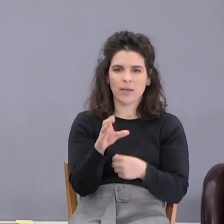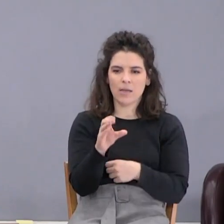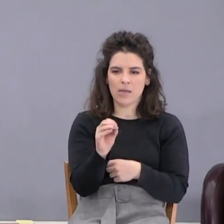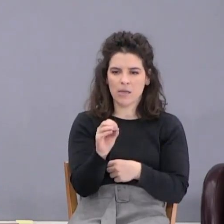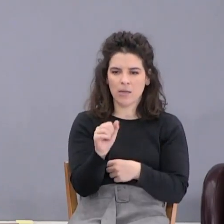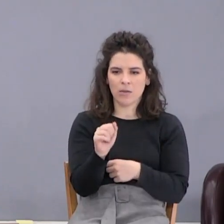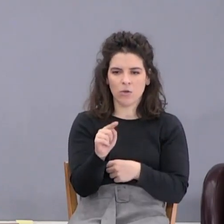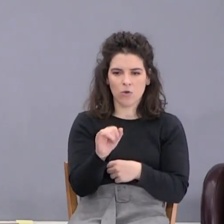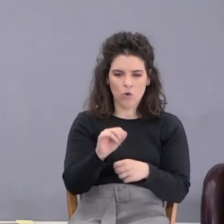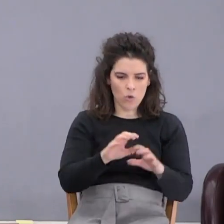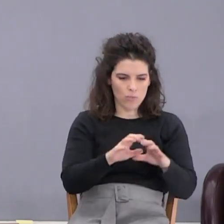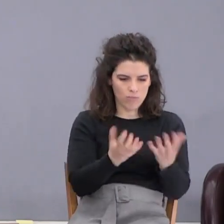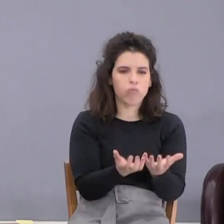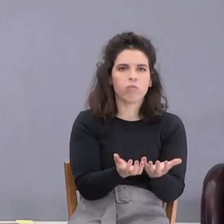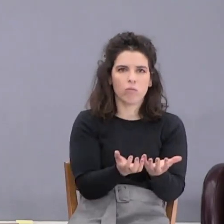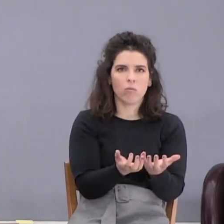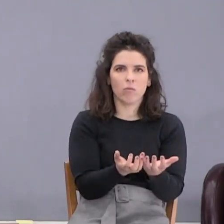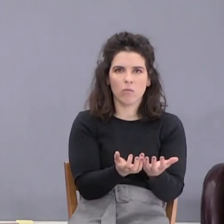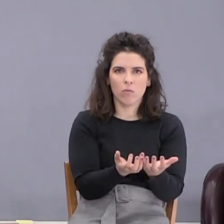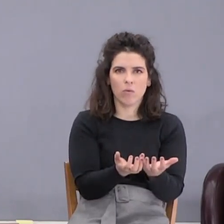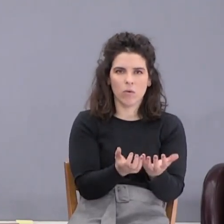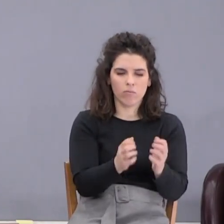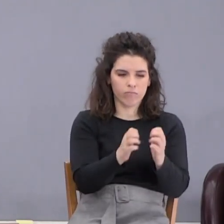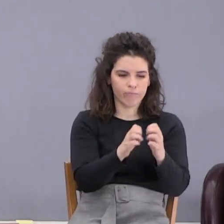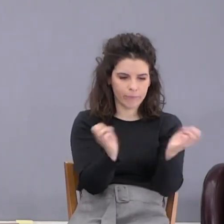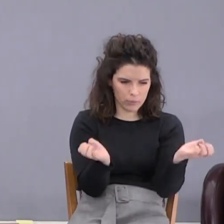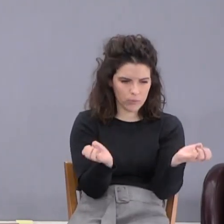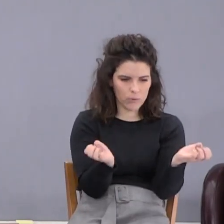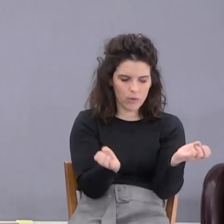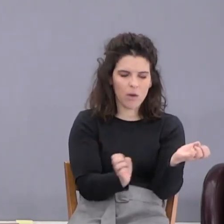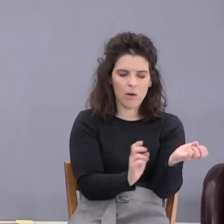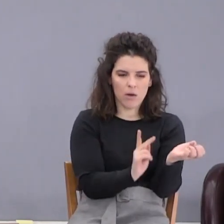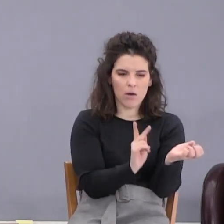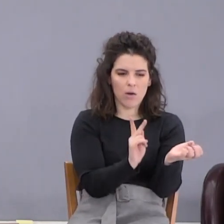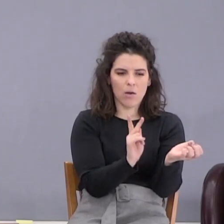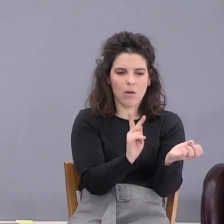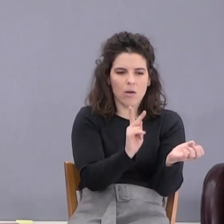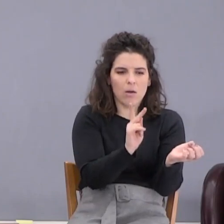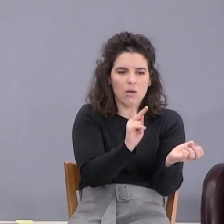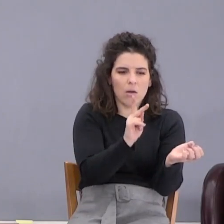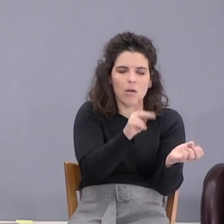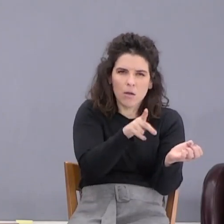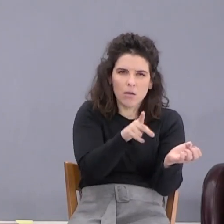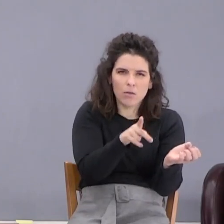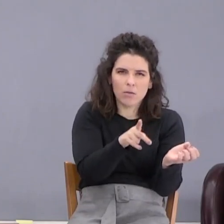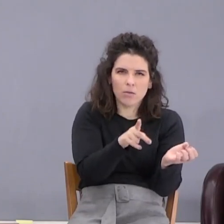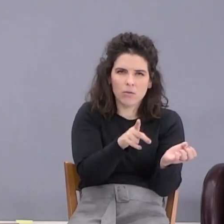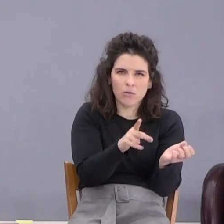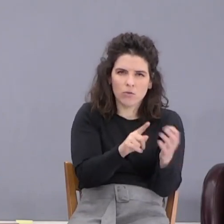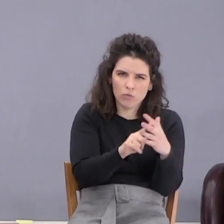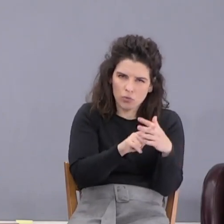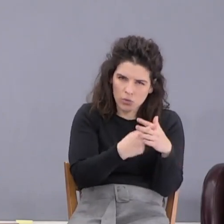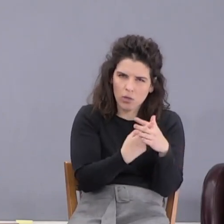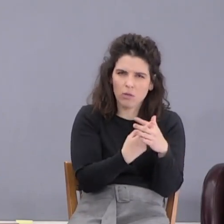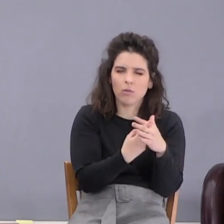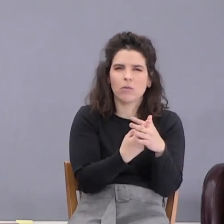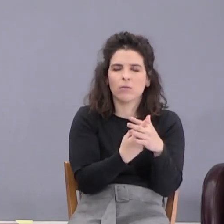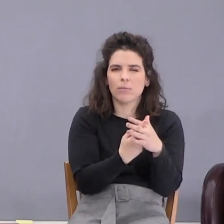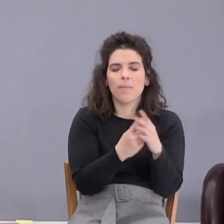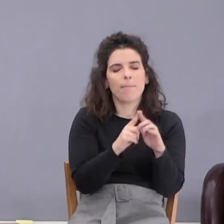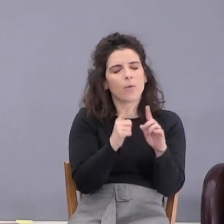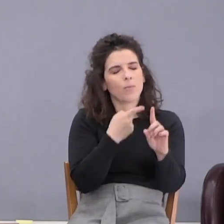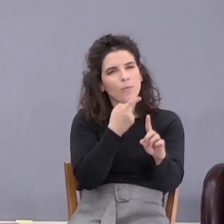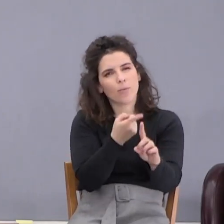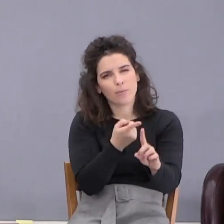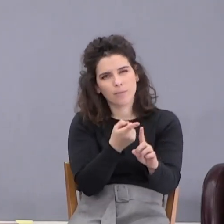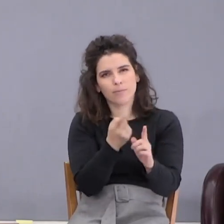open, which then allows this germ of life to spring forth. But the point